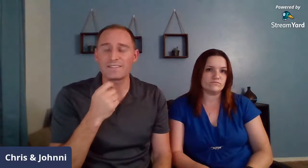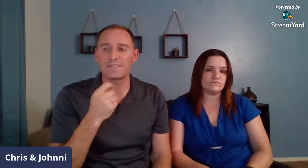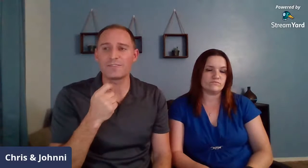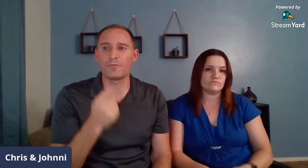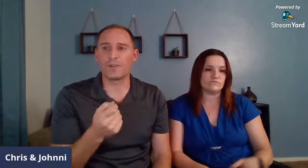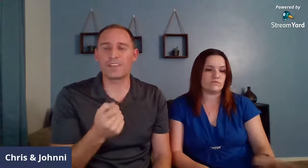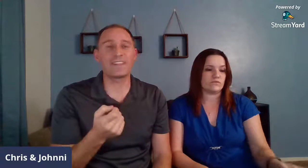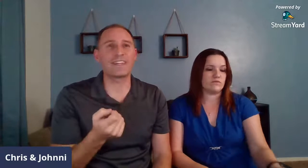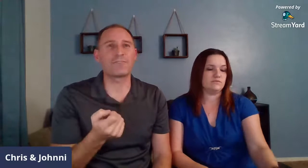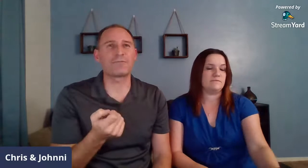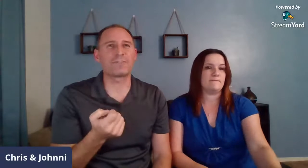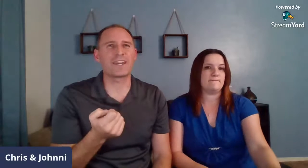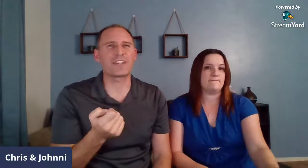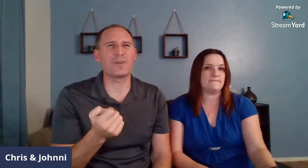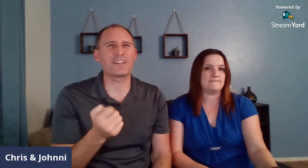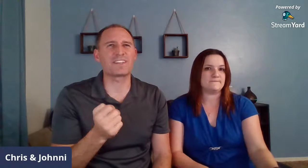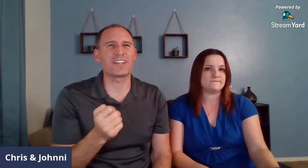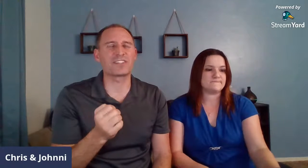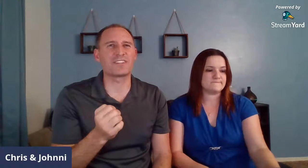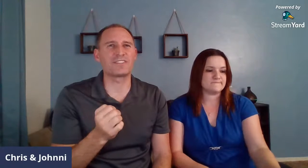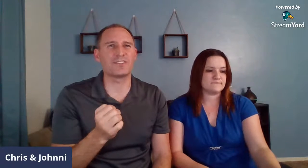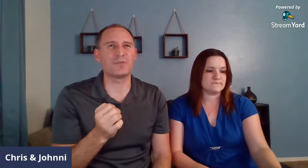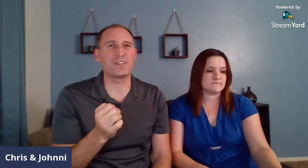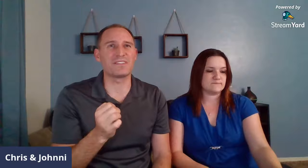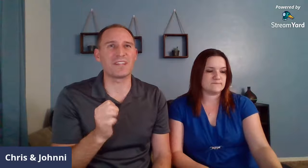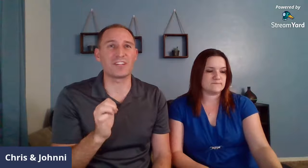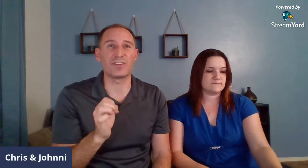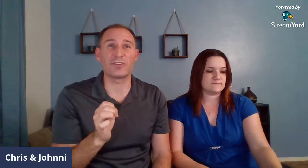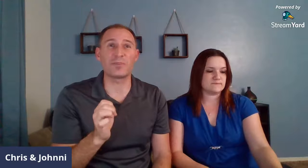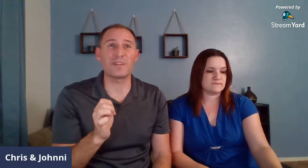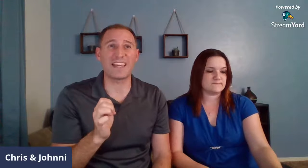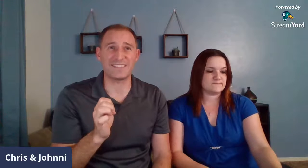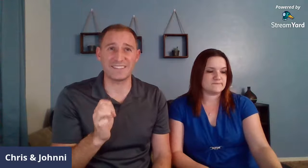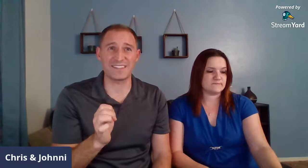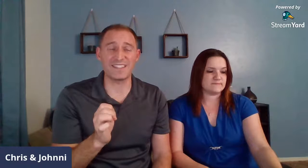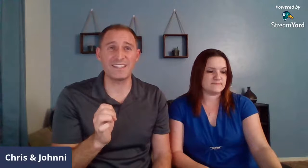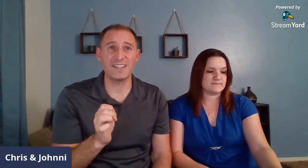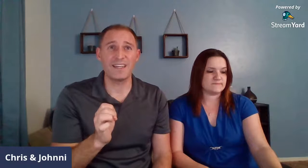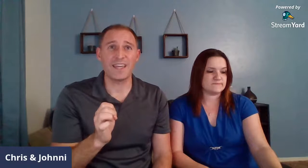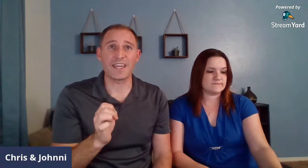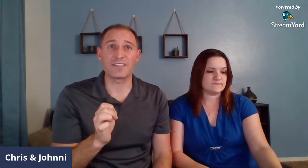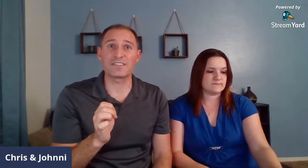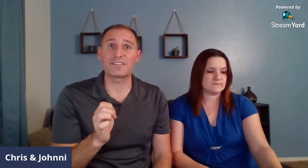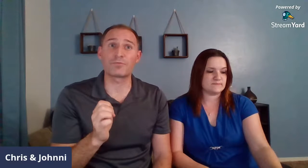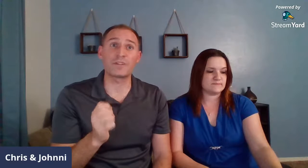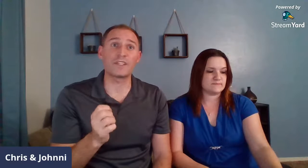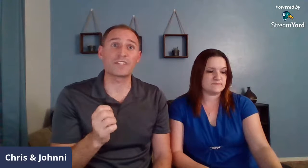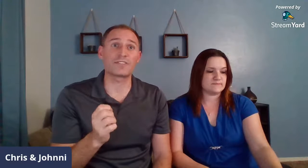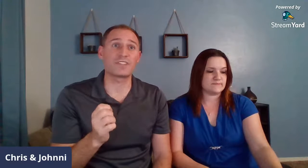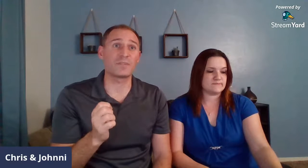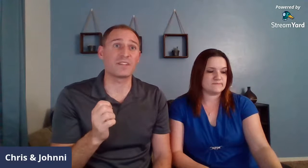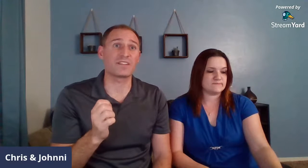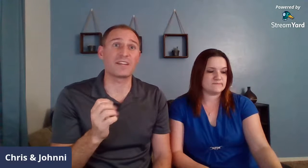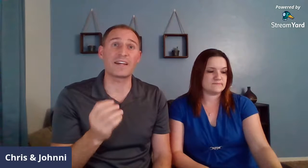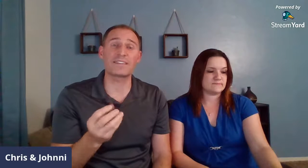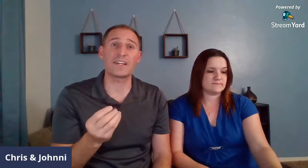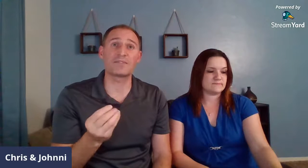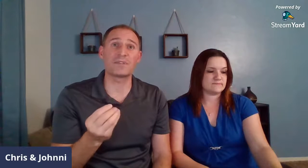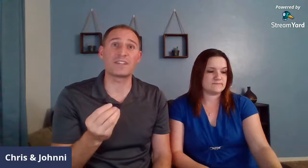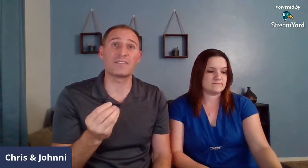And one thing I kind of wanted to touch on too is neuroplasticity. And this is really interesting because a lot of times we